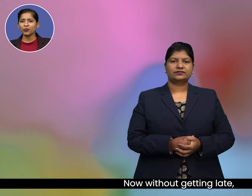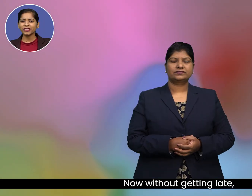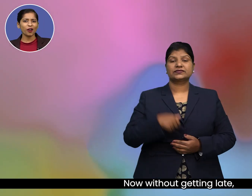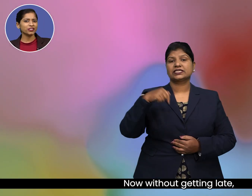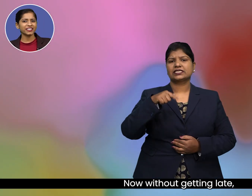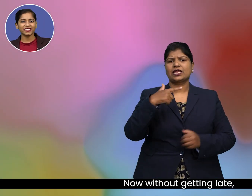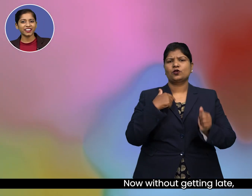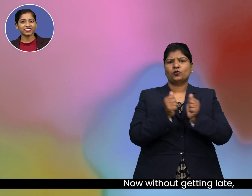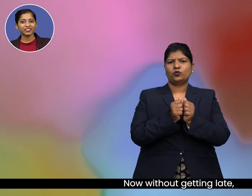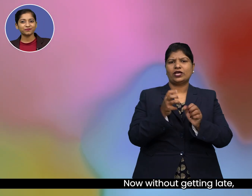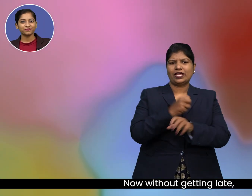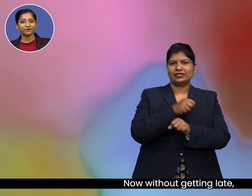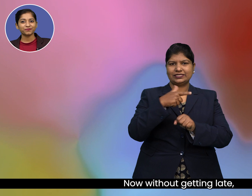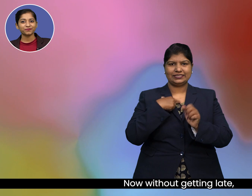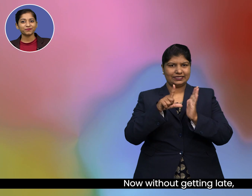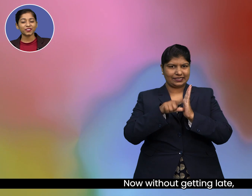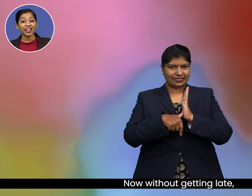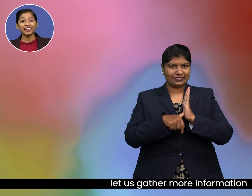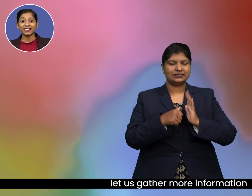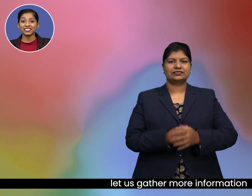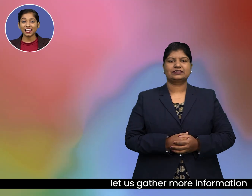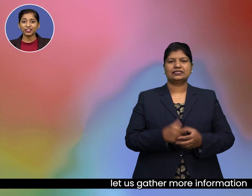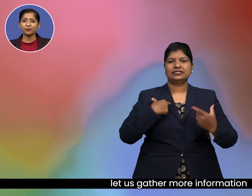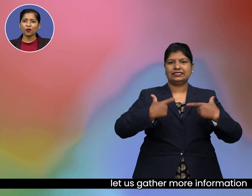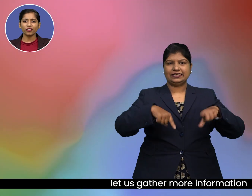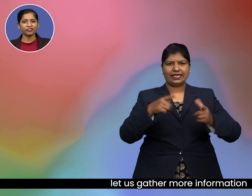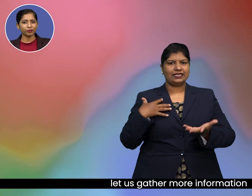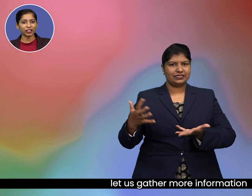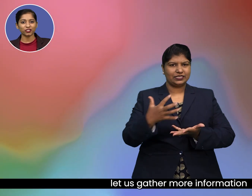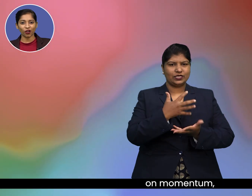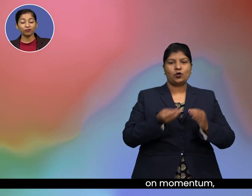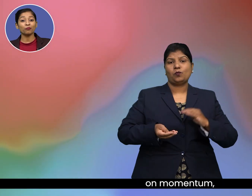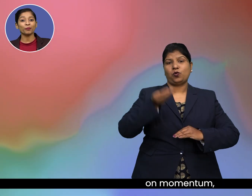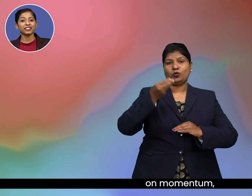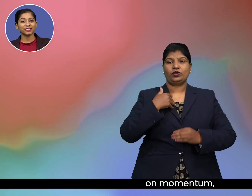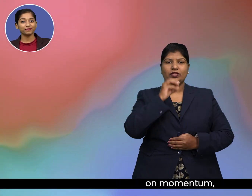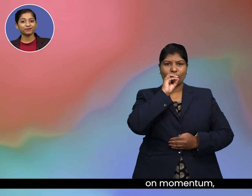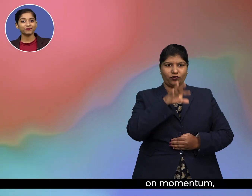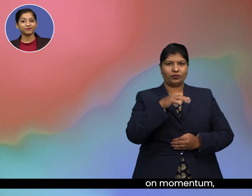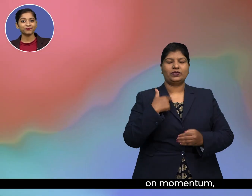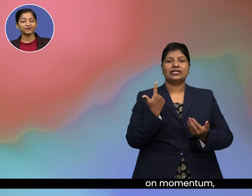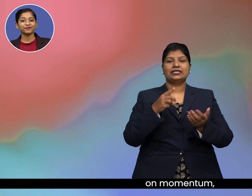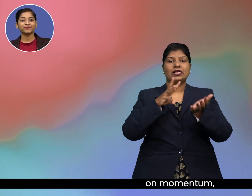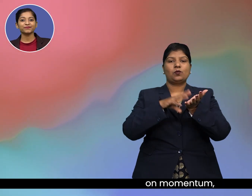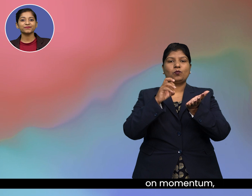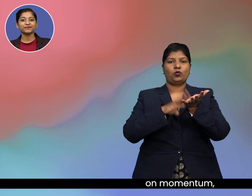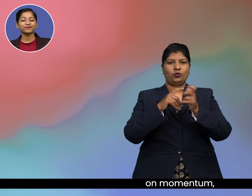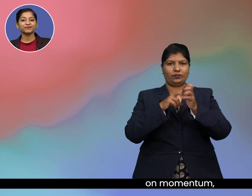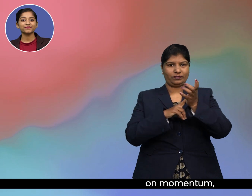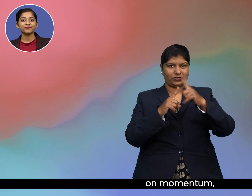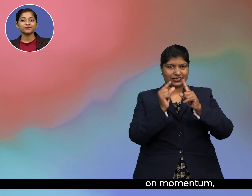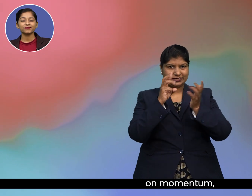Now, without getting late, let us gather more information on momentum,